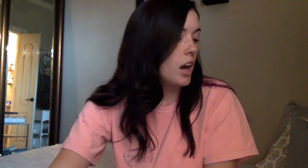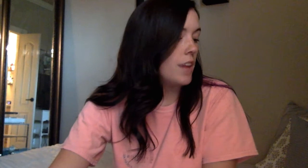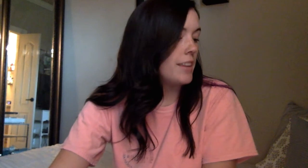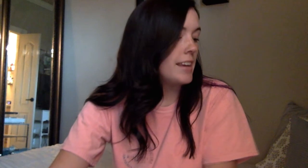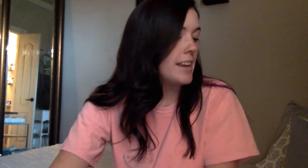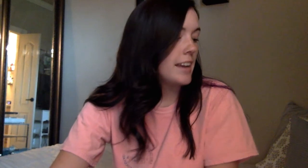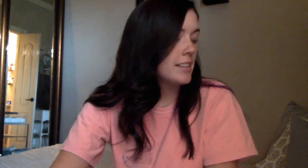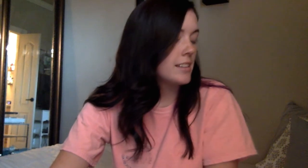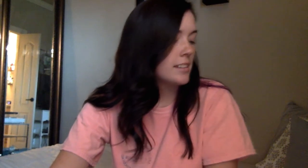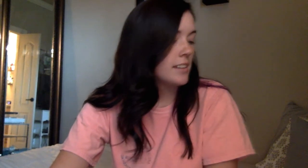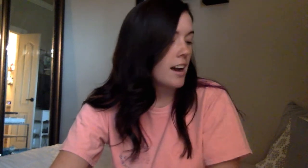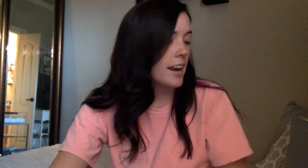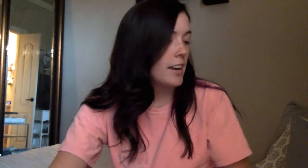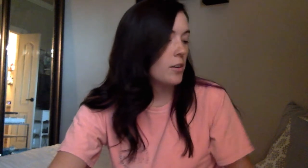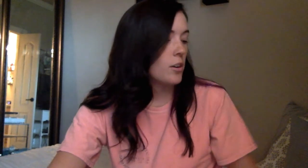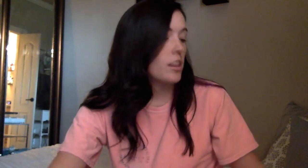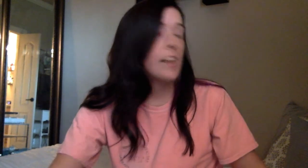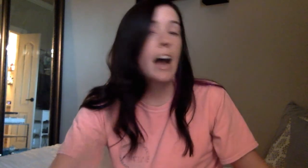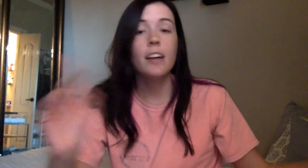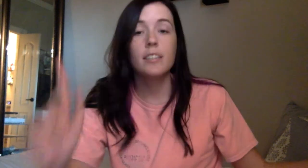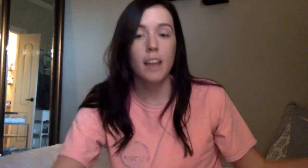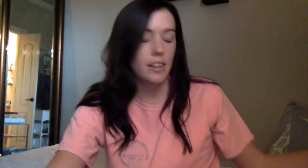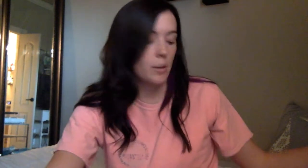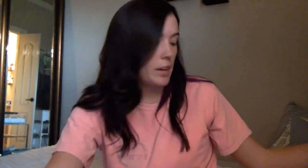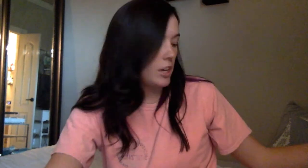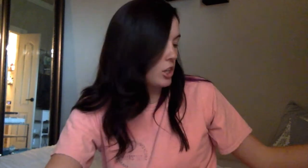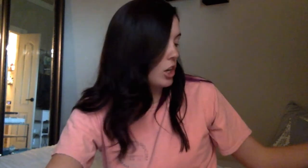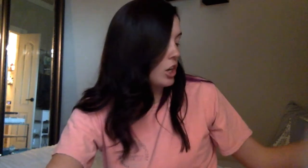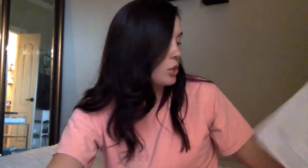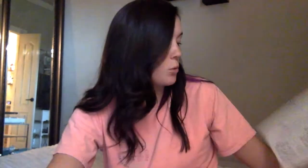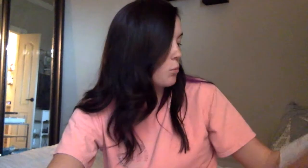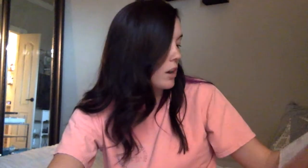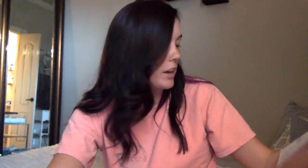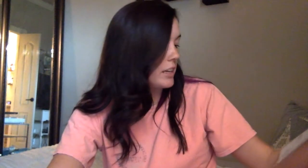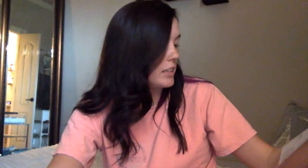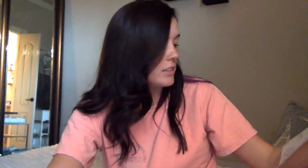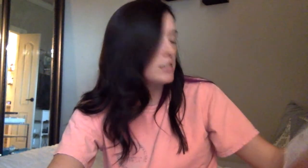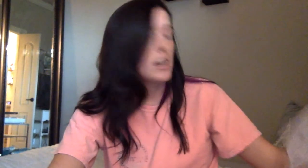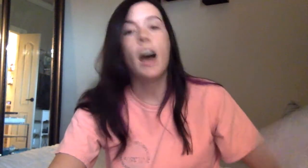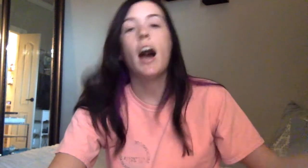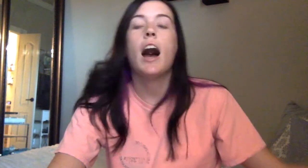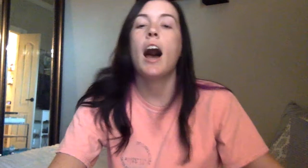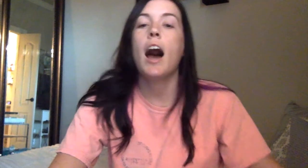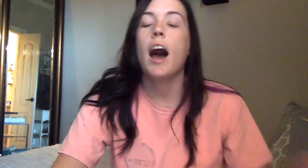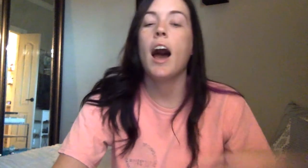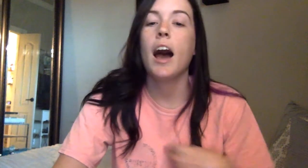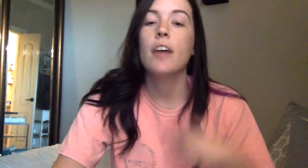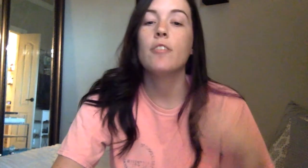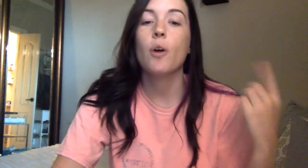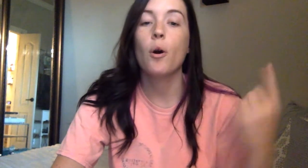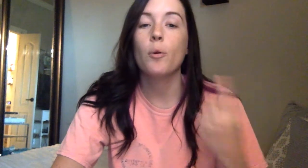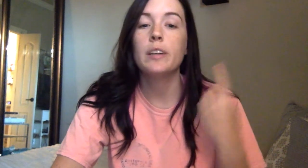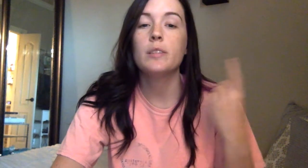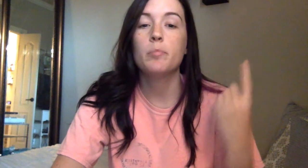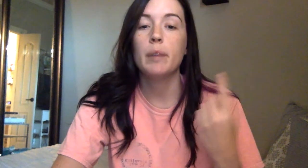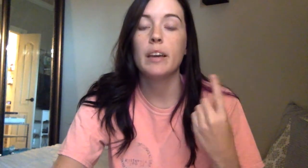the next line or the last line that we have learned was, I have always been